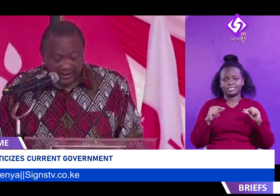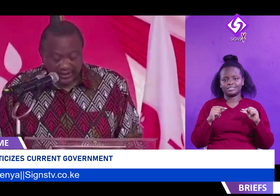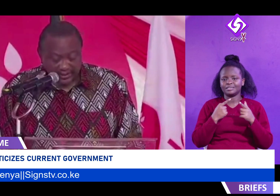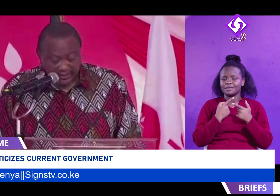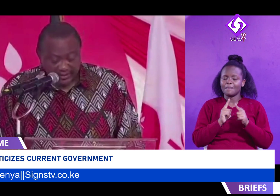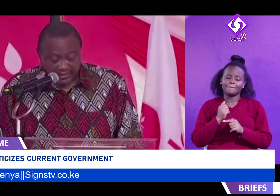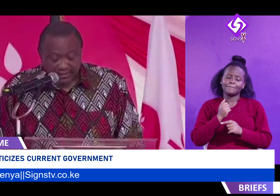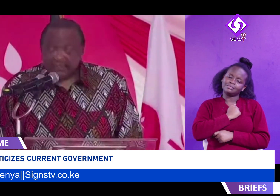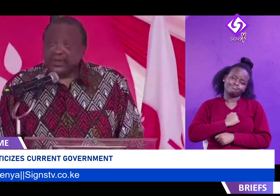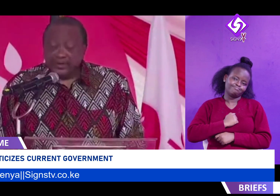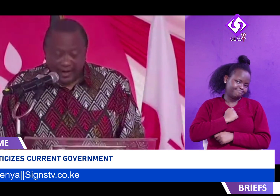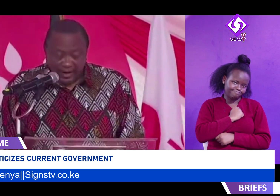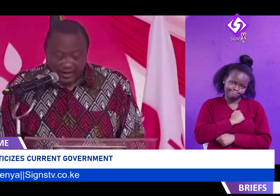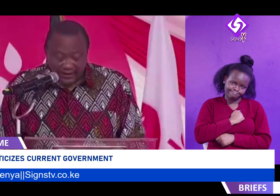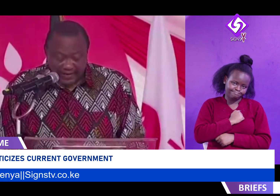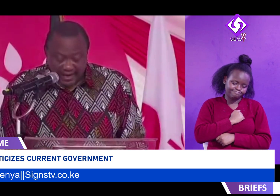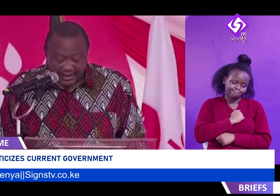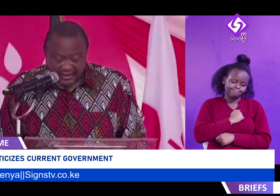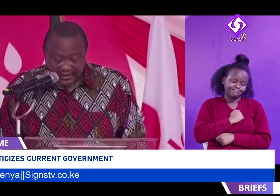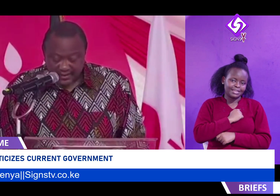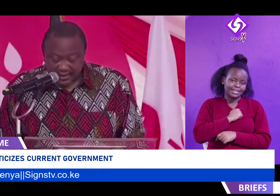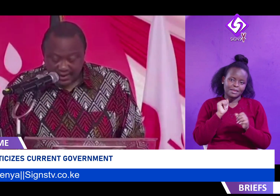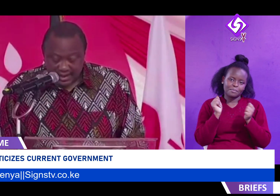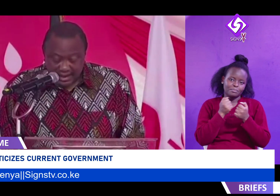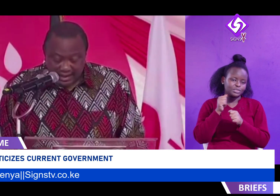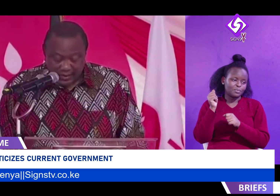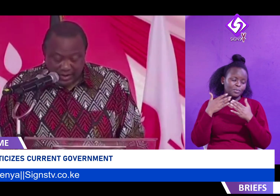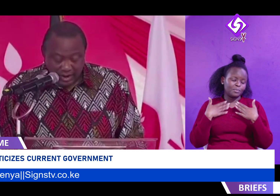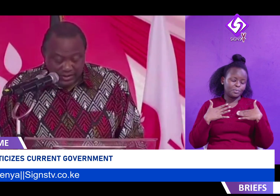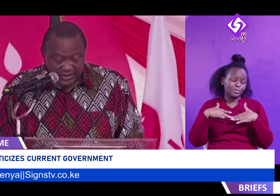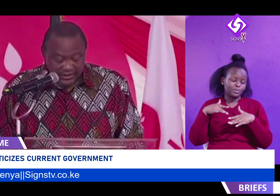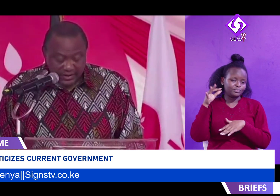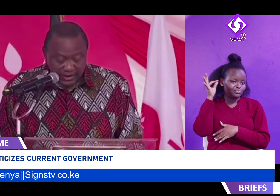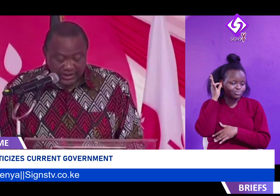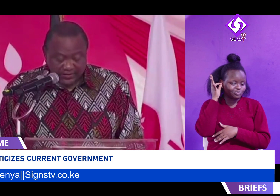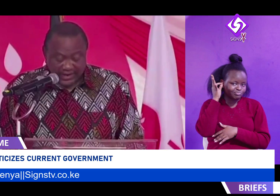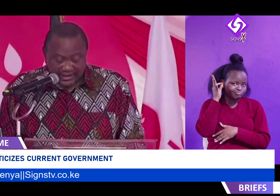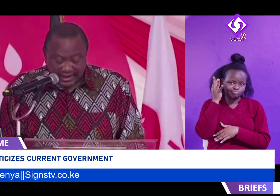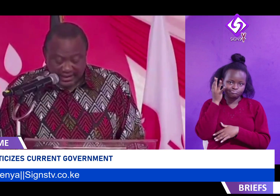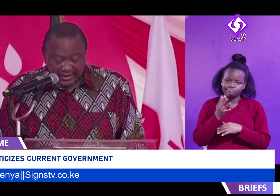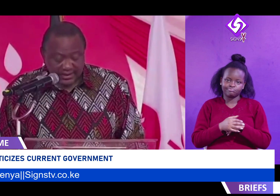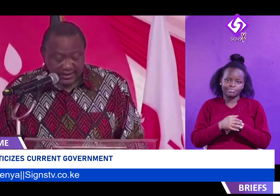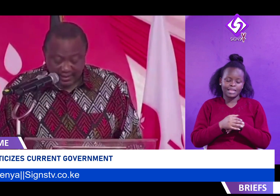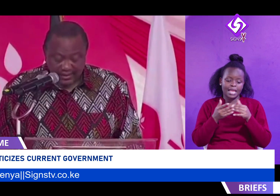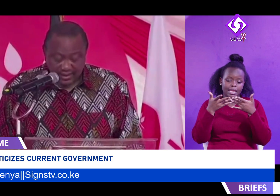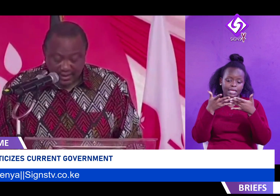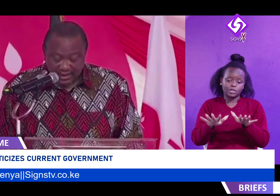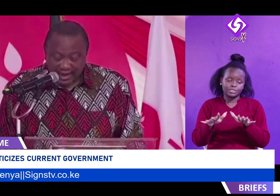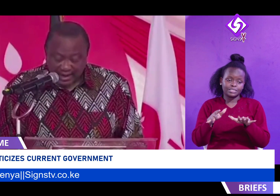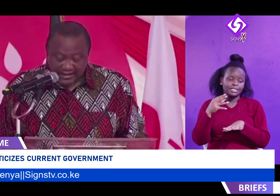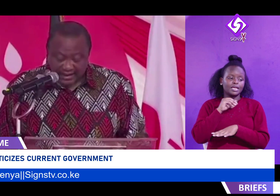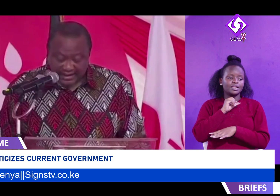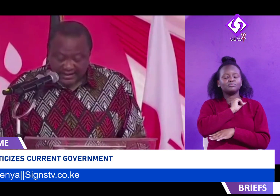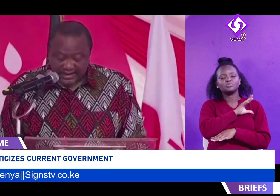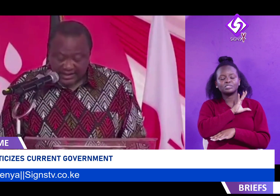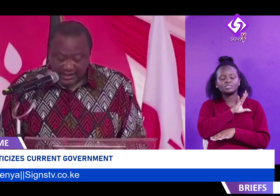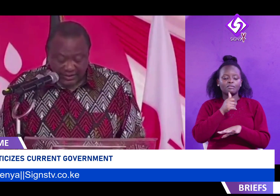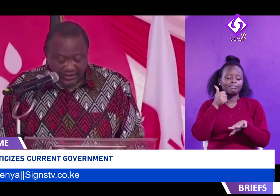Unfortunately, it fell on deaf ears and was lost in the noise of insults,